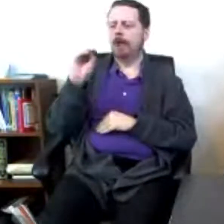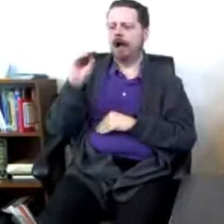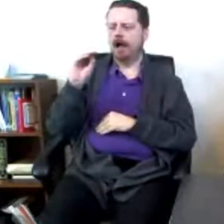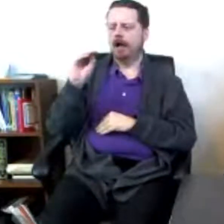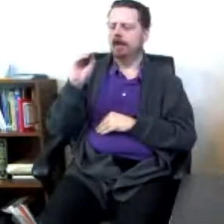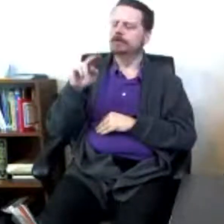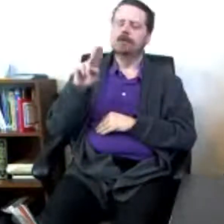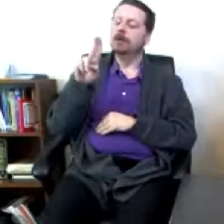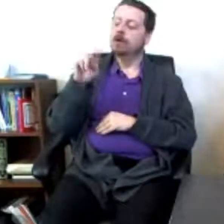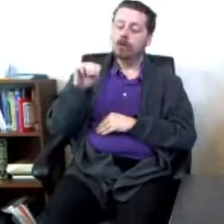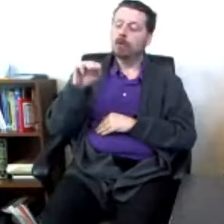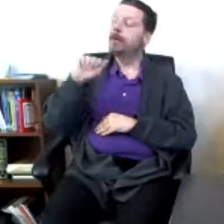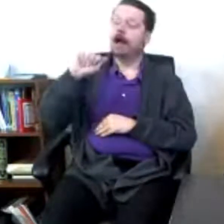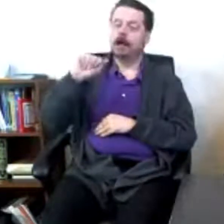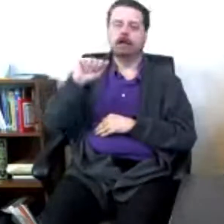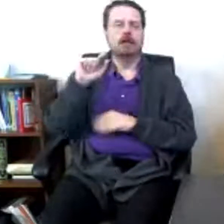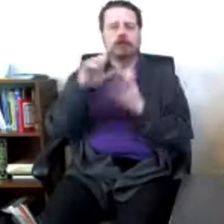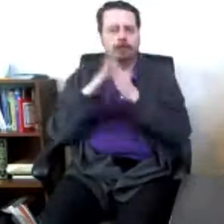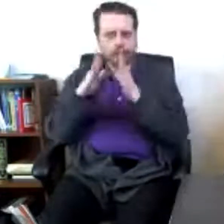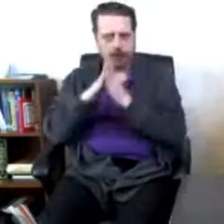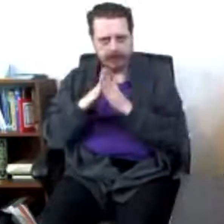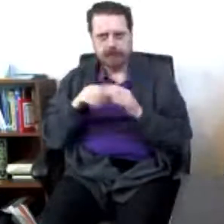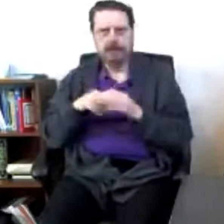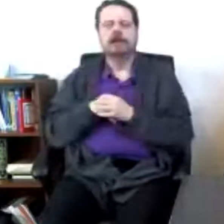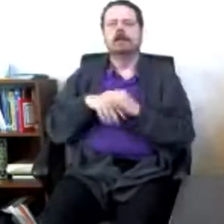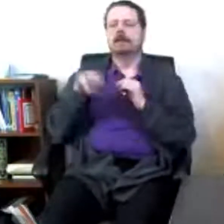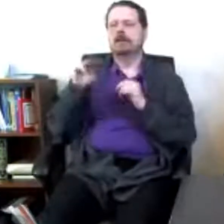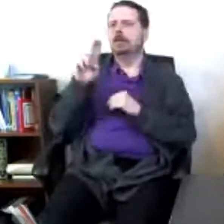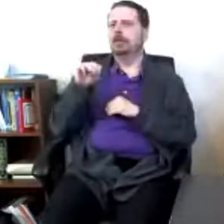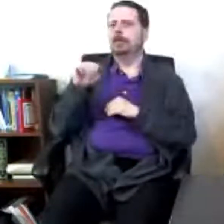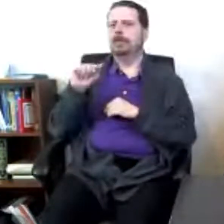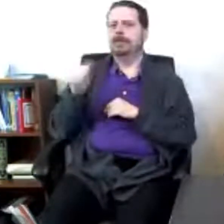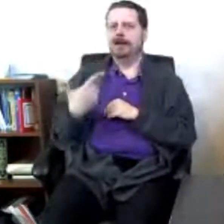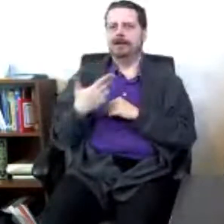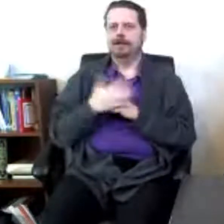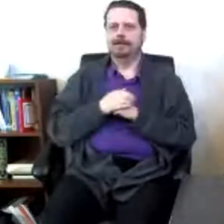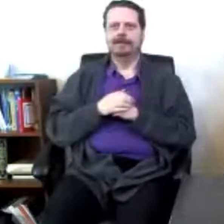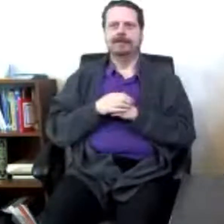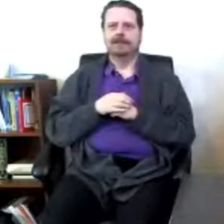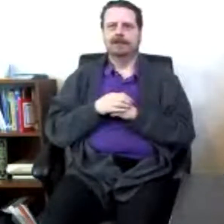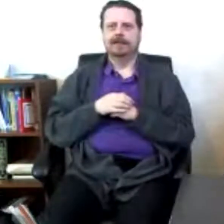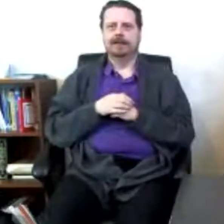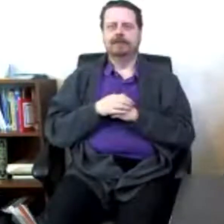in God. All of them follow the guidance of Allah. All of them